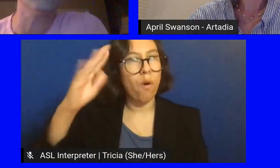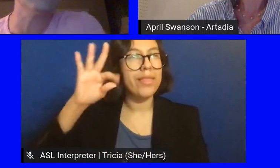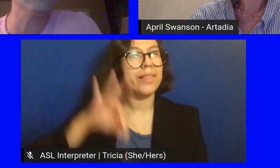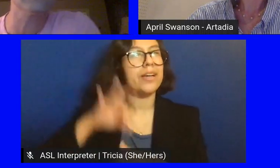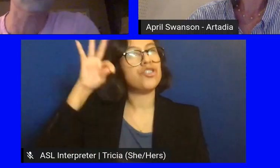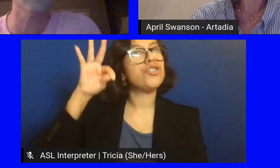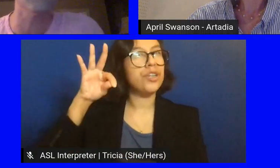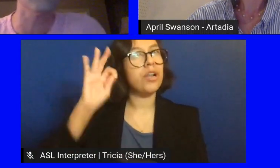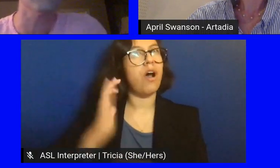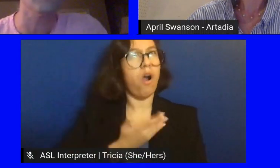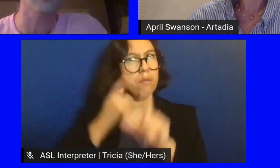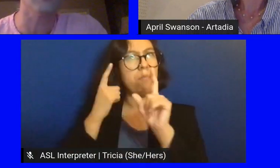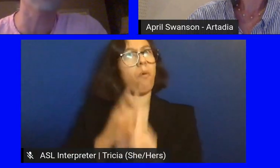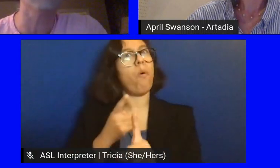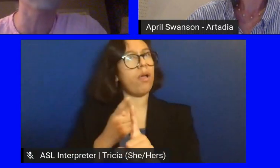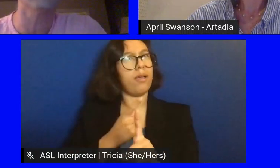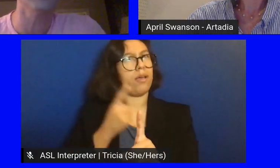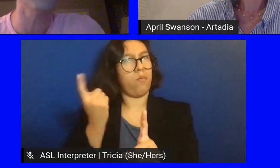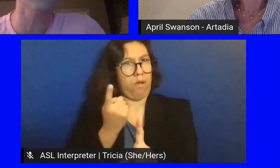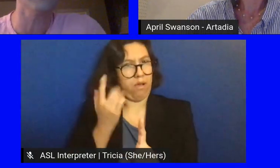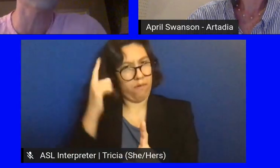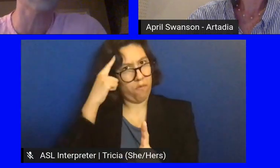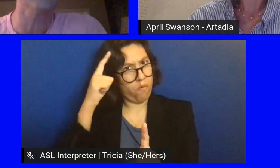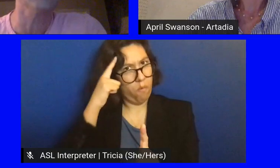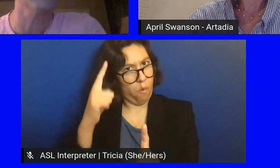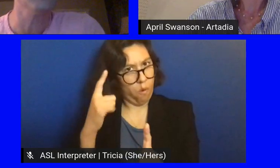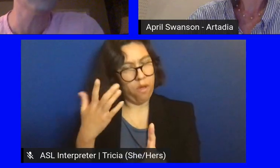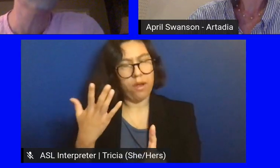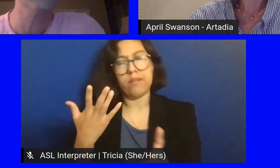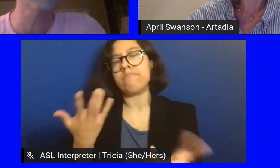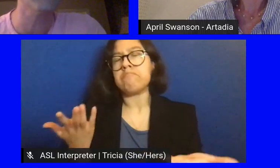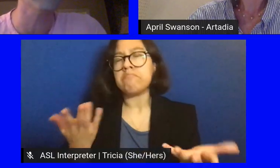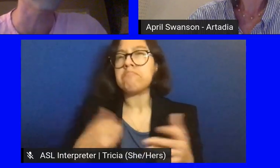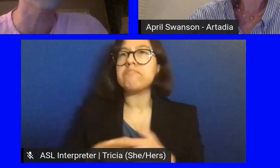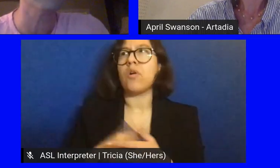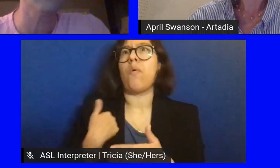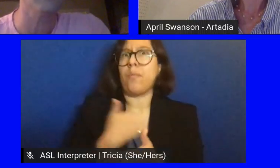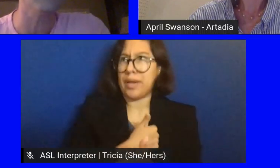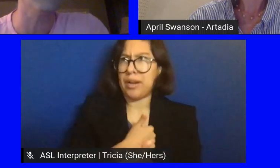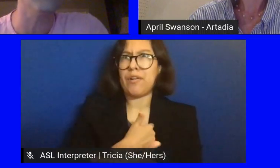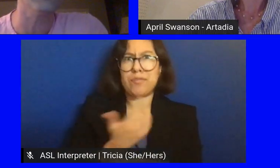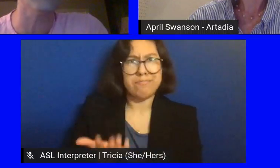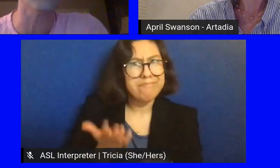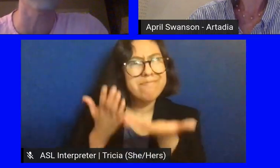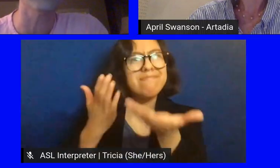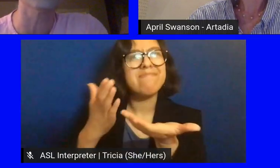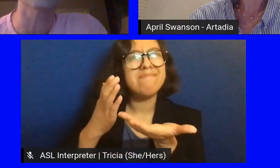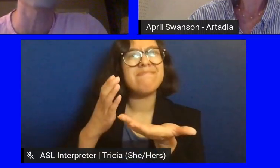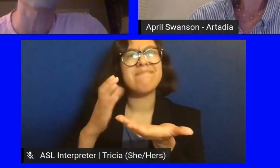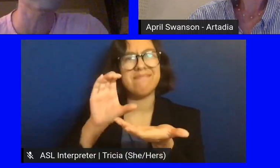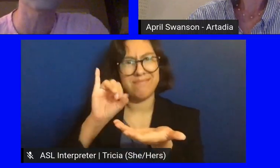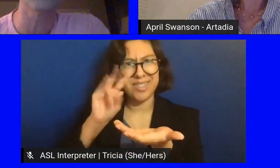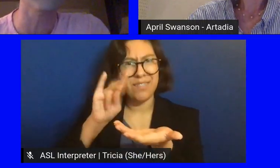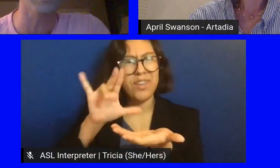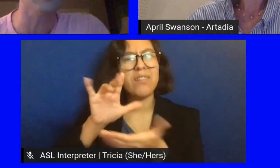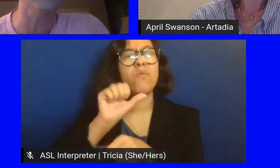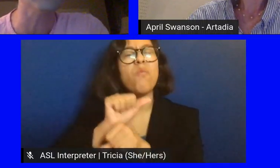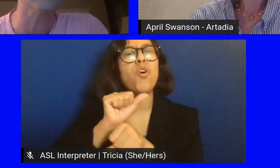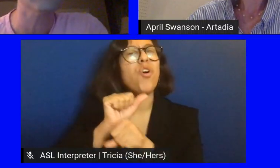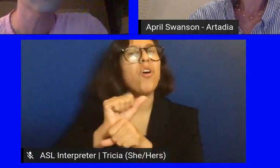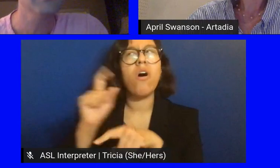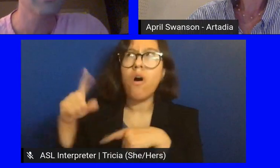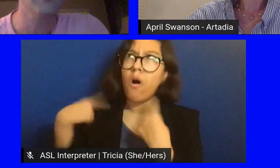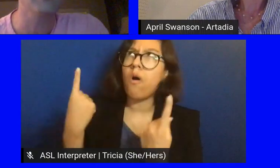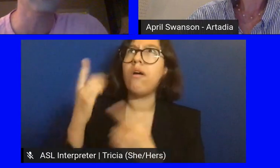that artists are doing essential civic work. We are always doing